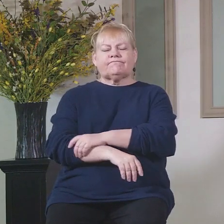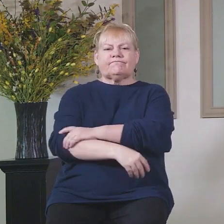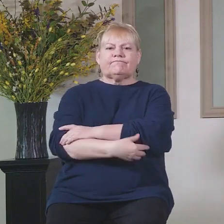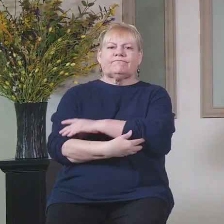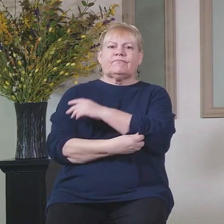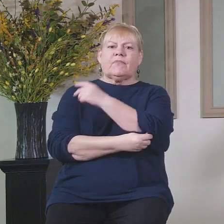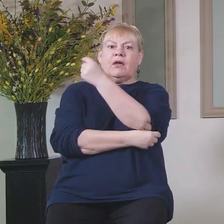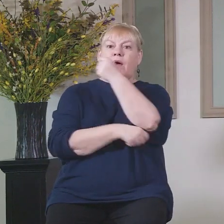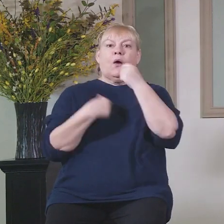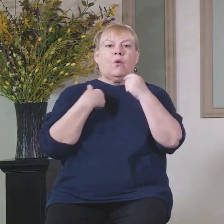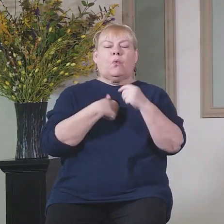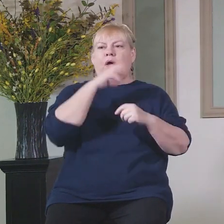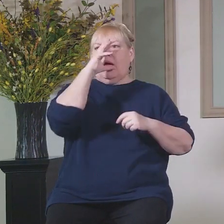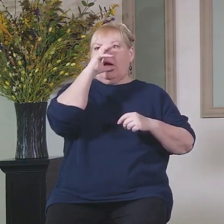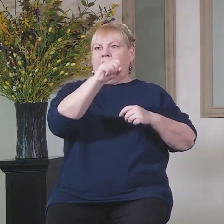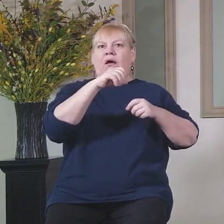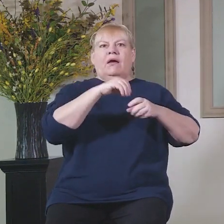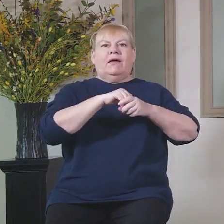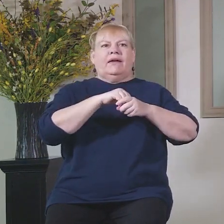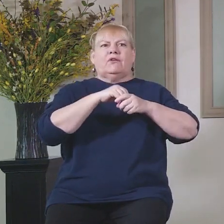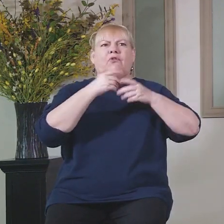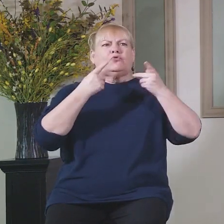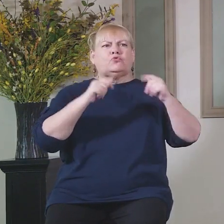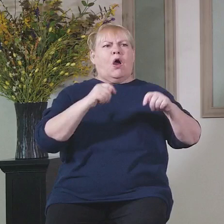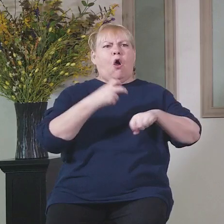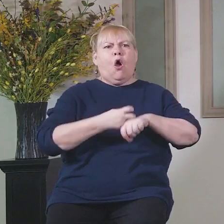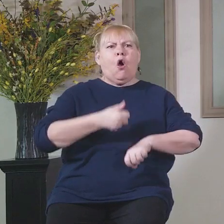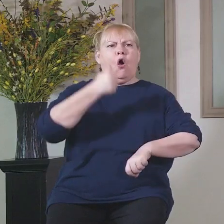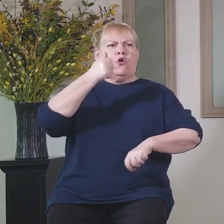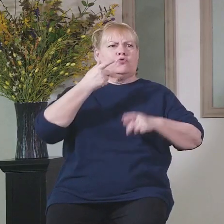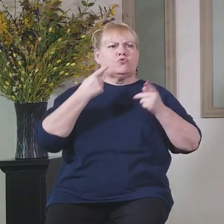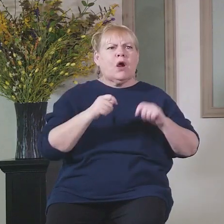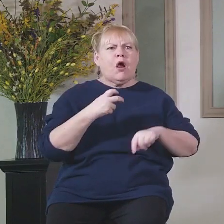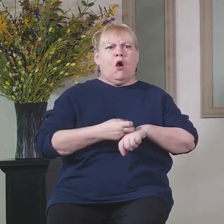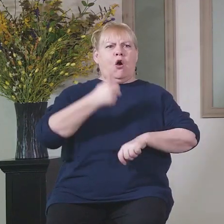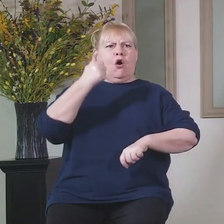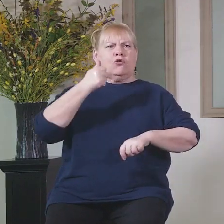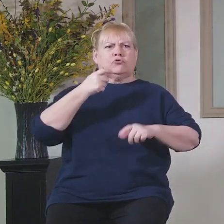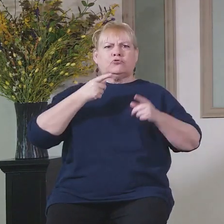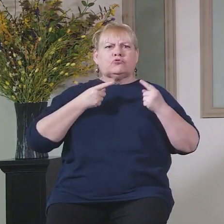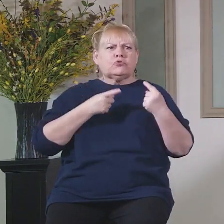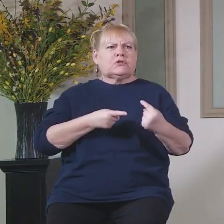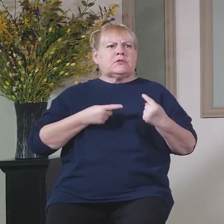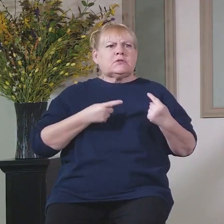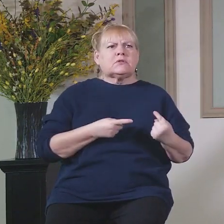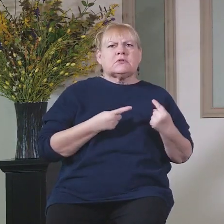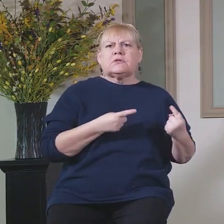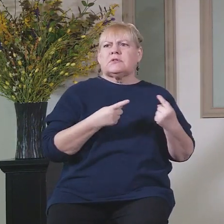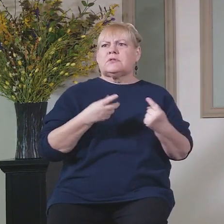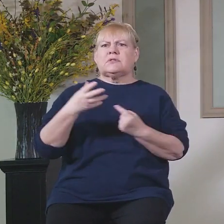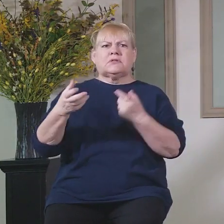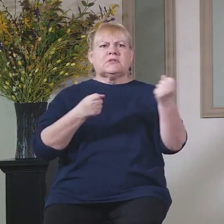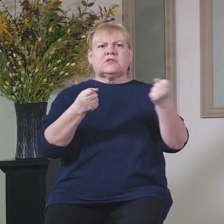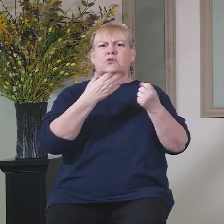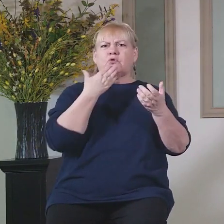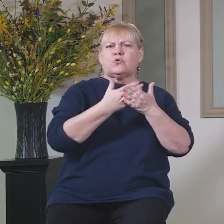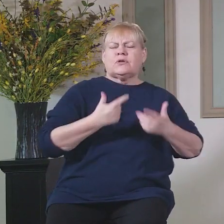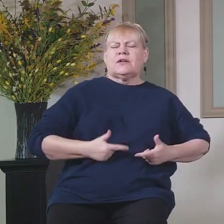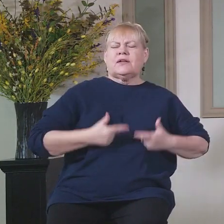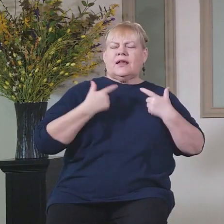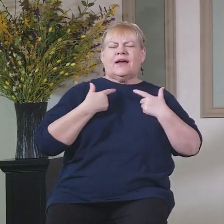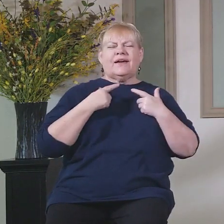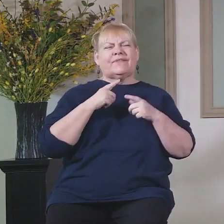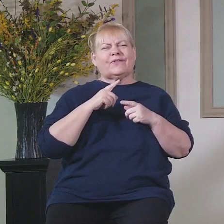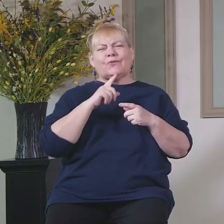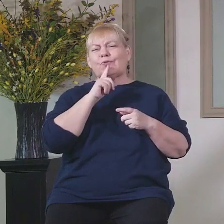We get caught up in this cycle of just try harder, striving to lay hold of the good life when all